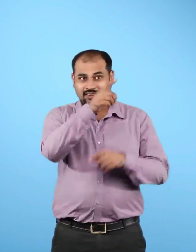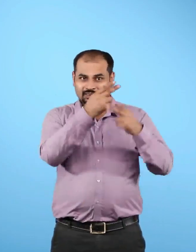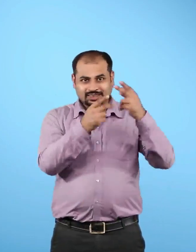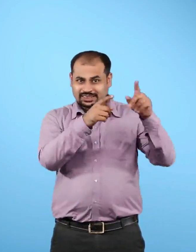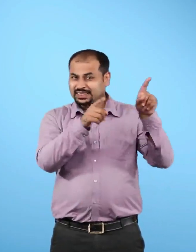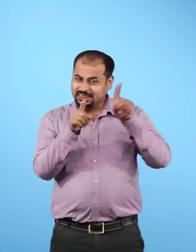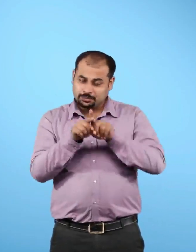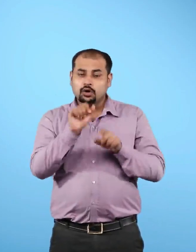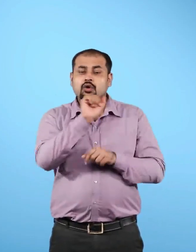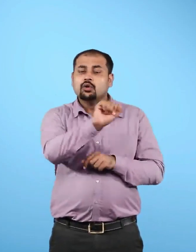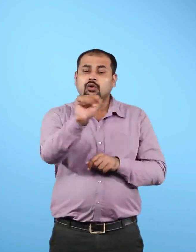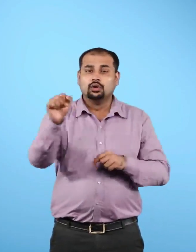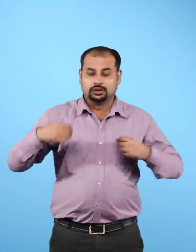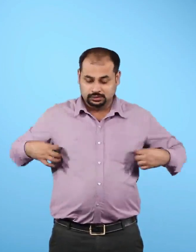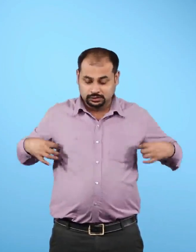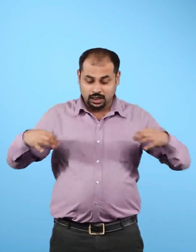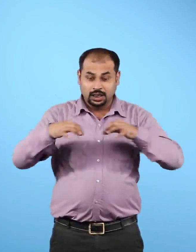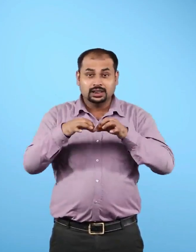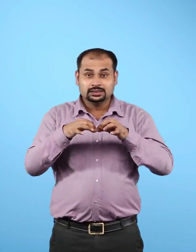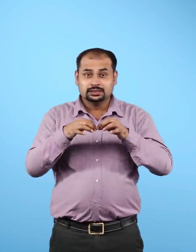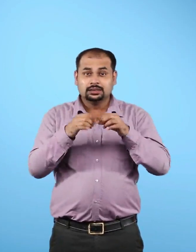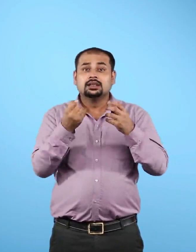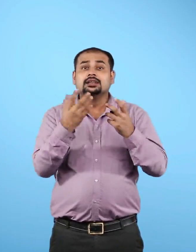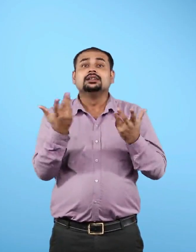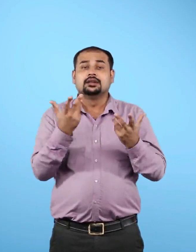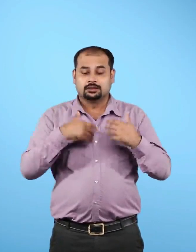Do this for yourself and find the difference.